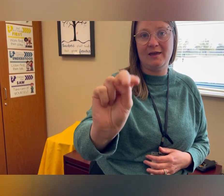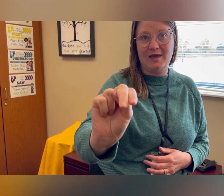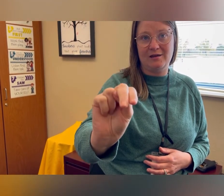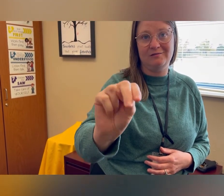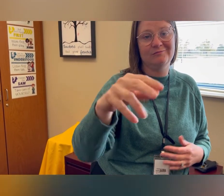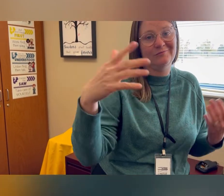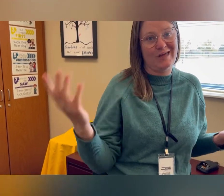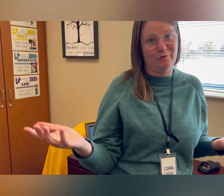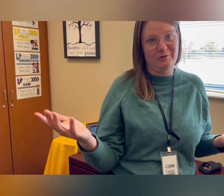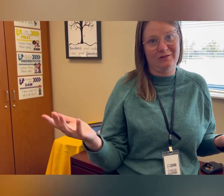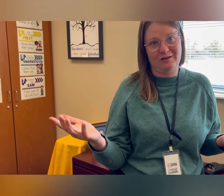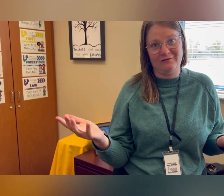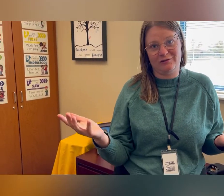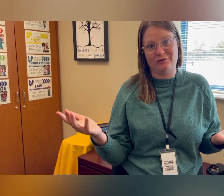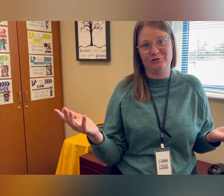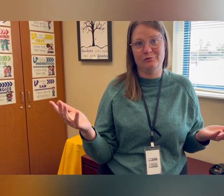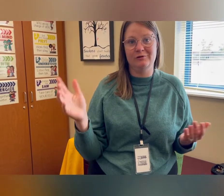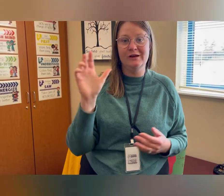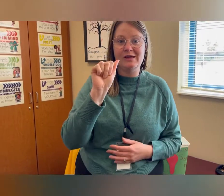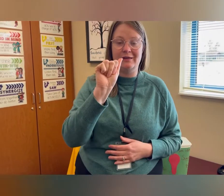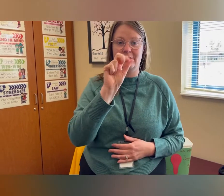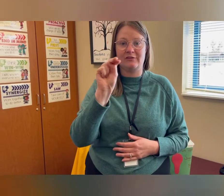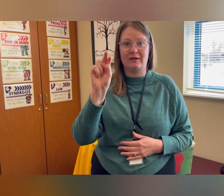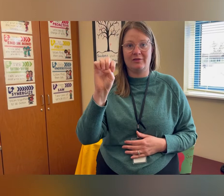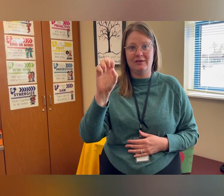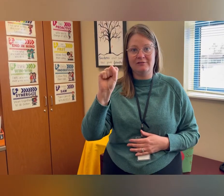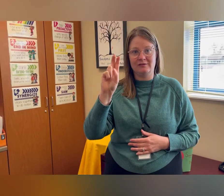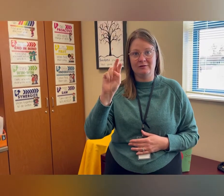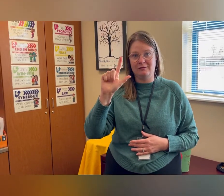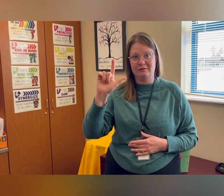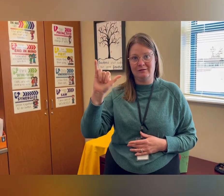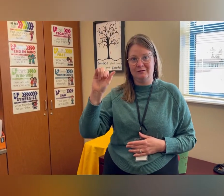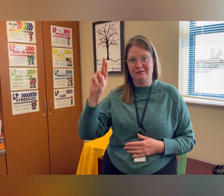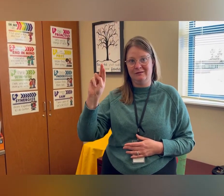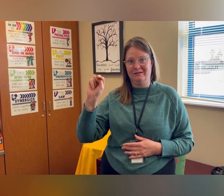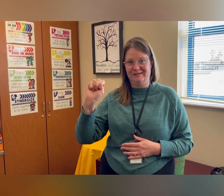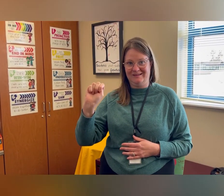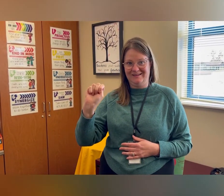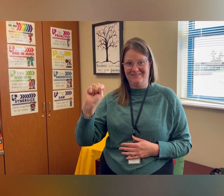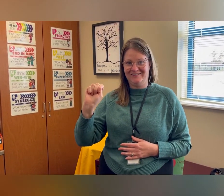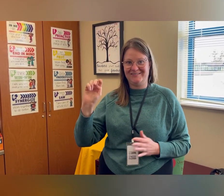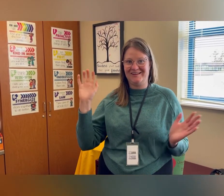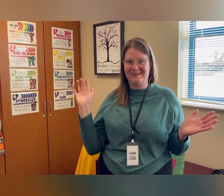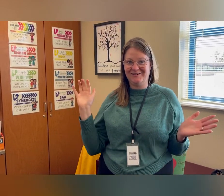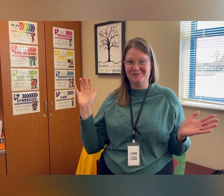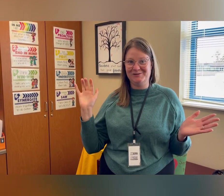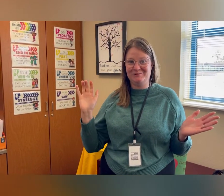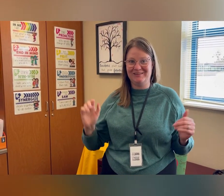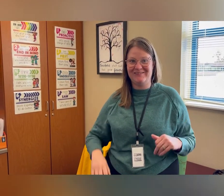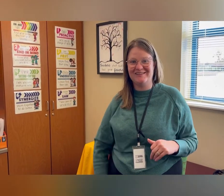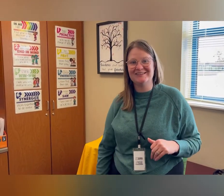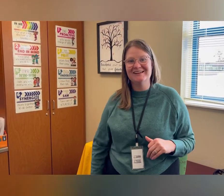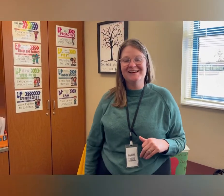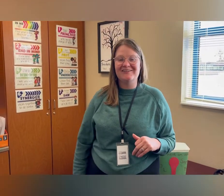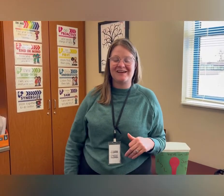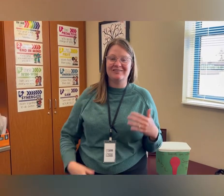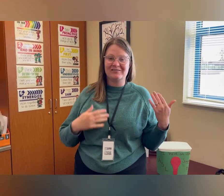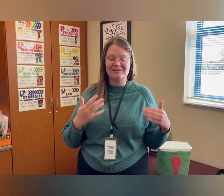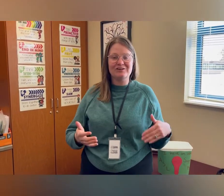A-N-N-E-S-U-L-L-I-V-A-N. That would be the sign for your school. It looks like this in real sign. Ooh, really fast. Okay, let's continue